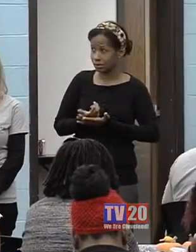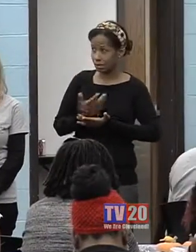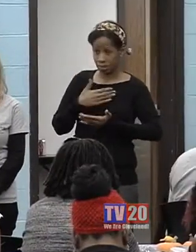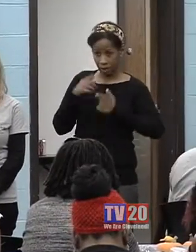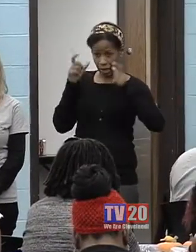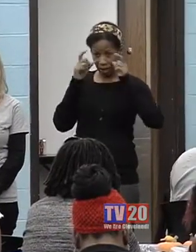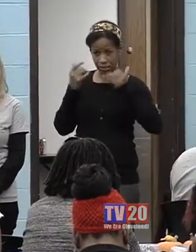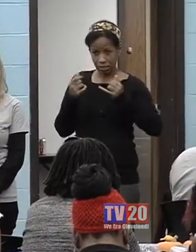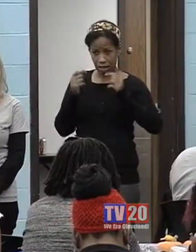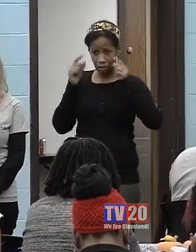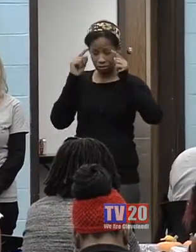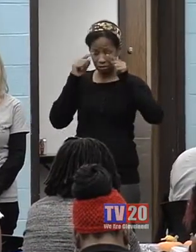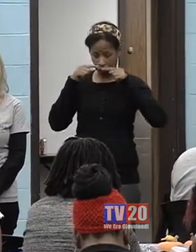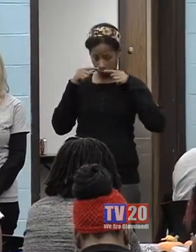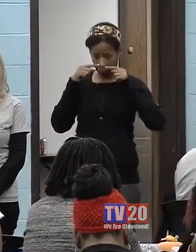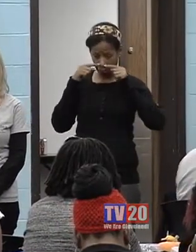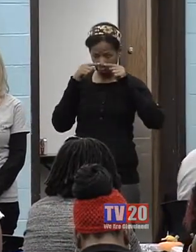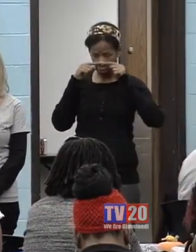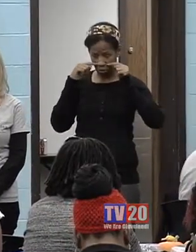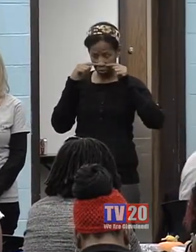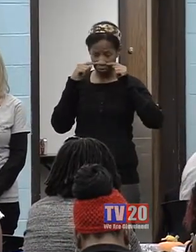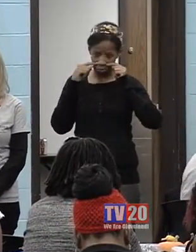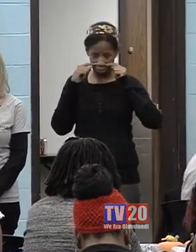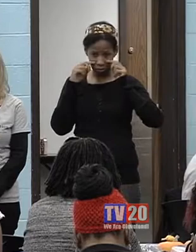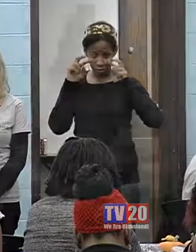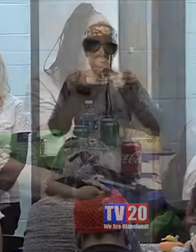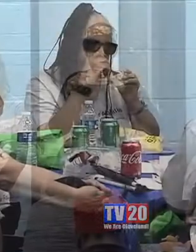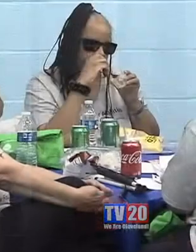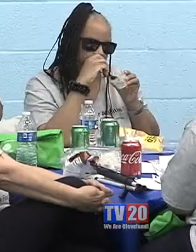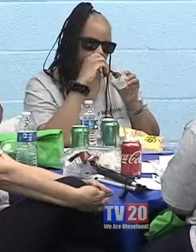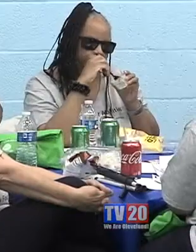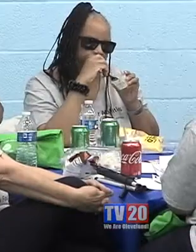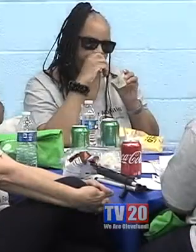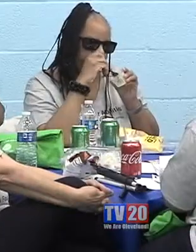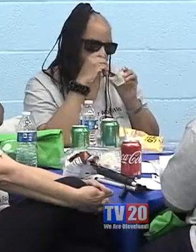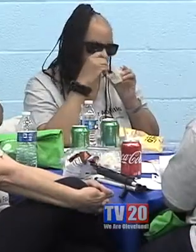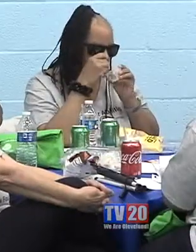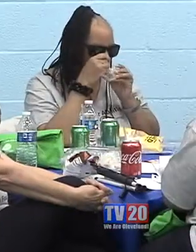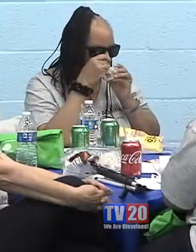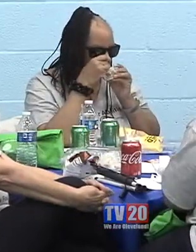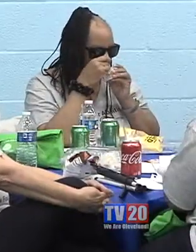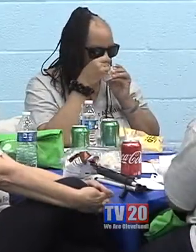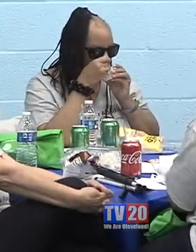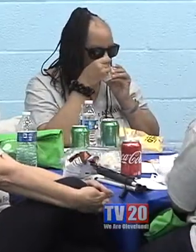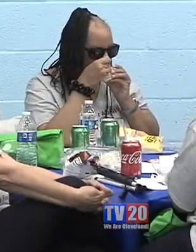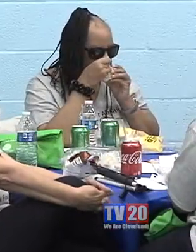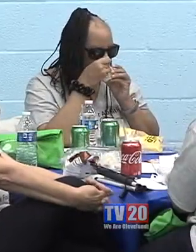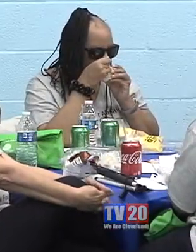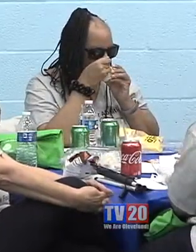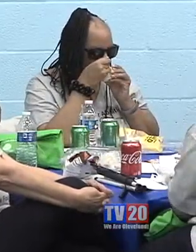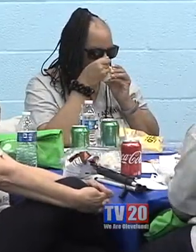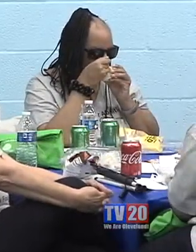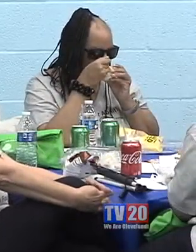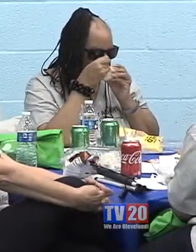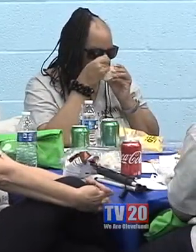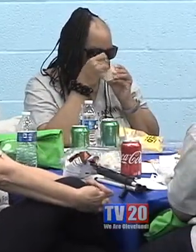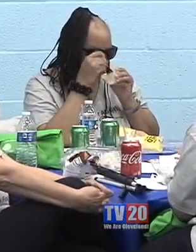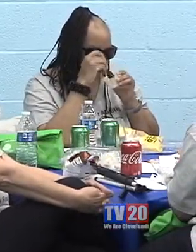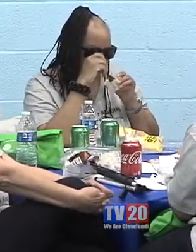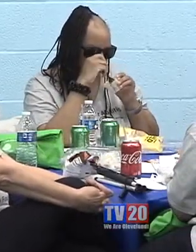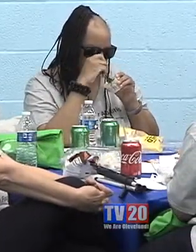right down are down on my nose a little bit. So the sun comes into there. So it's great to wear a visor as well.